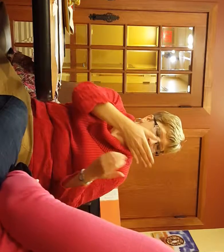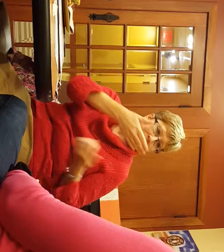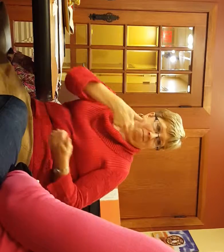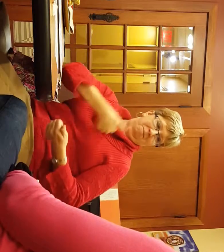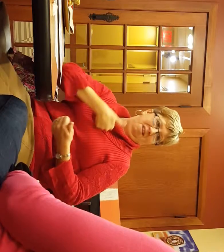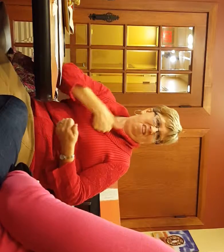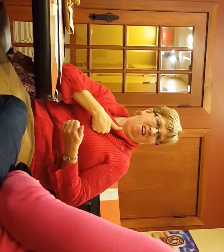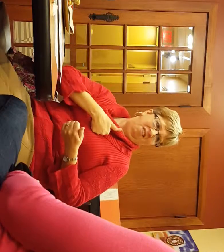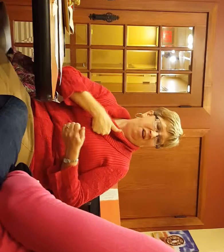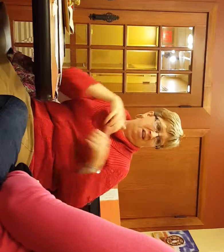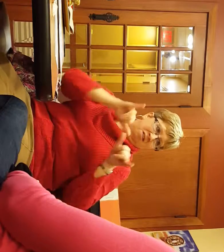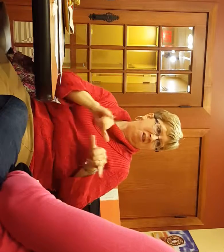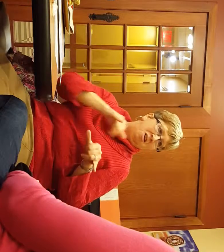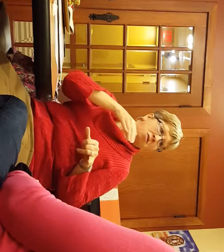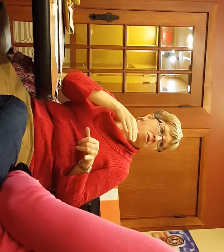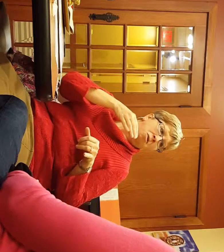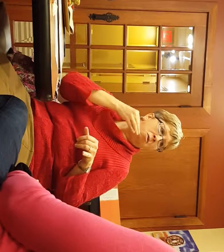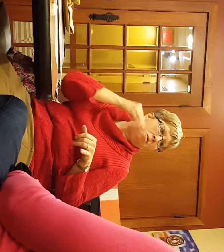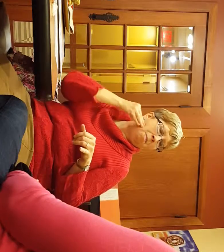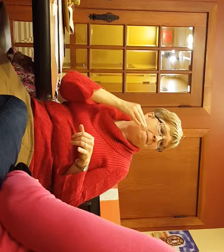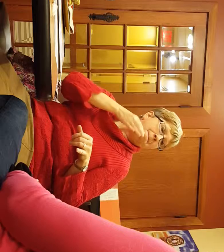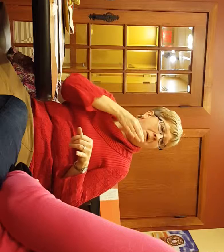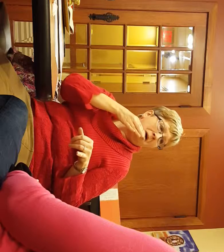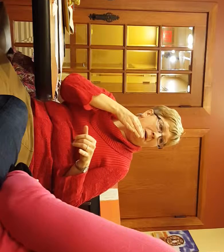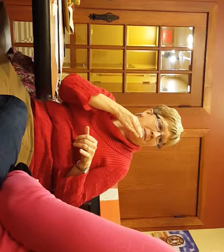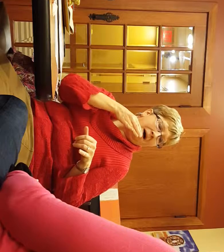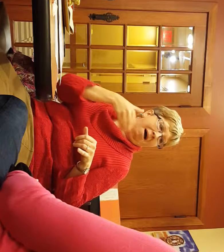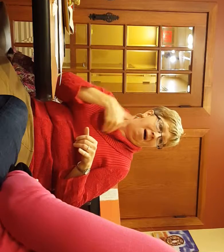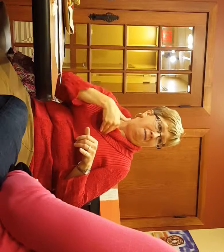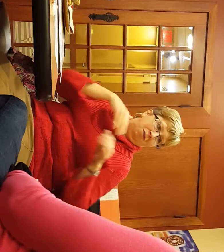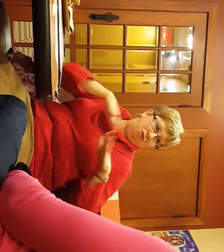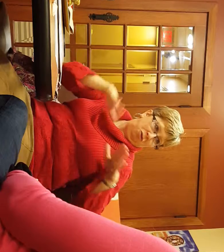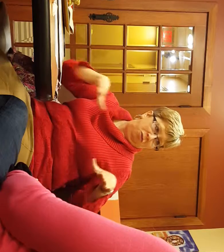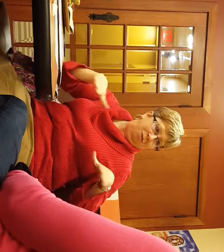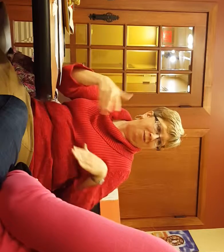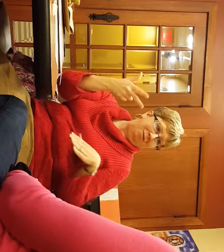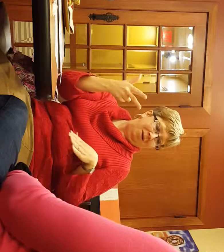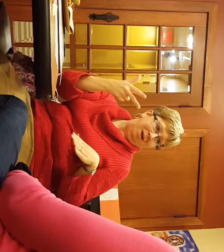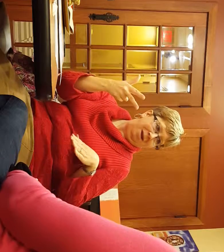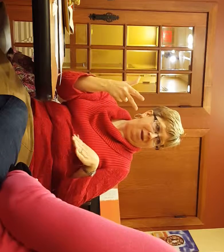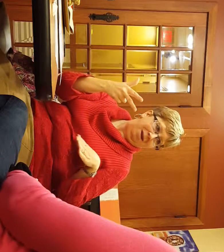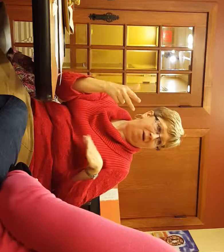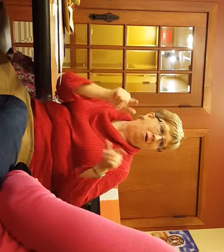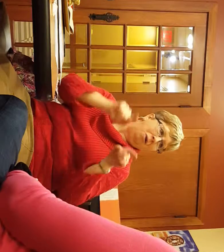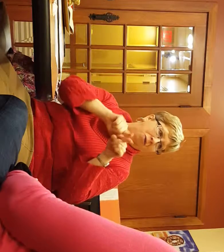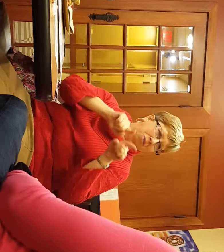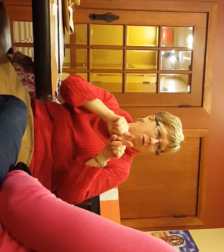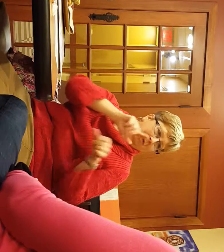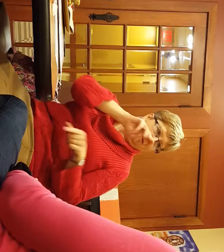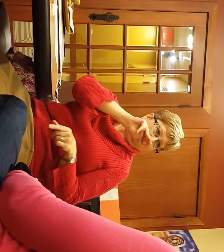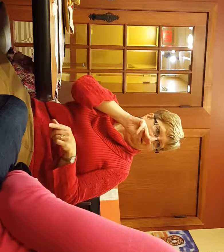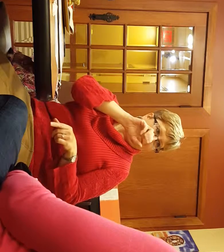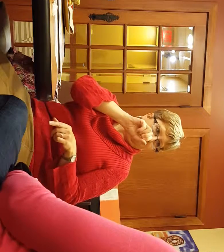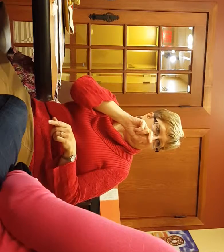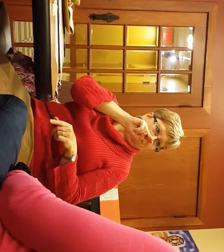kids. So that's how I met Monica, and I know that she posts things on there as well. But I appreciate you guys for coming